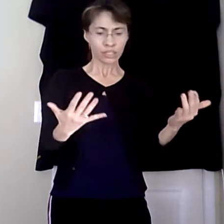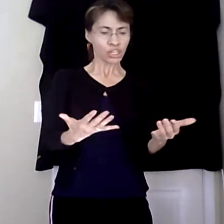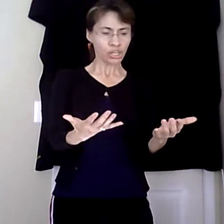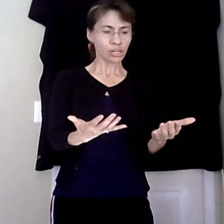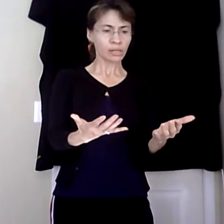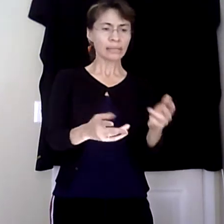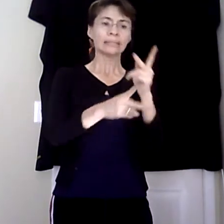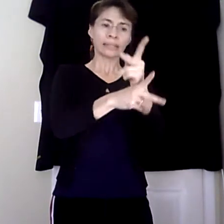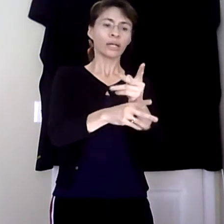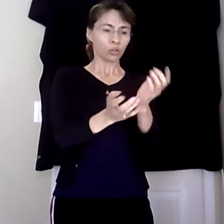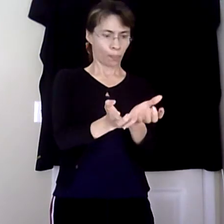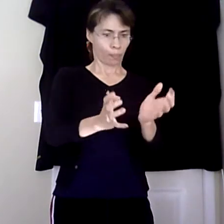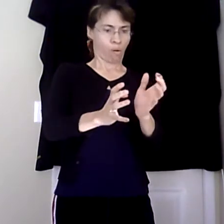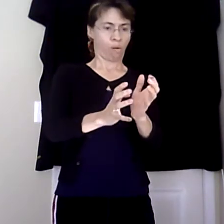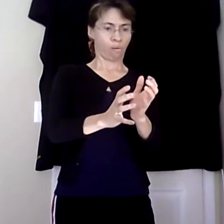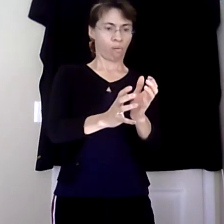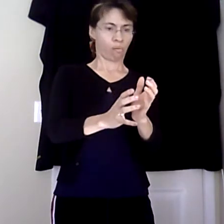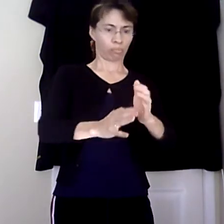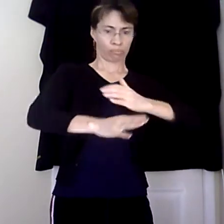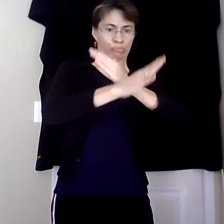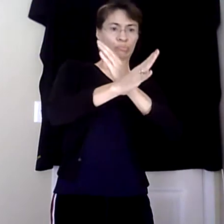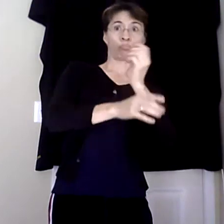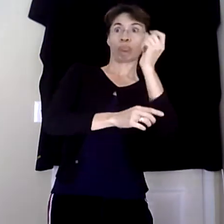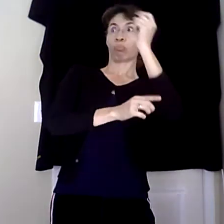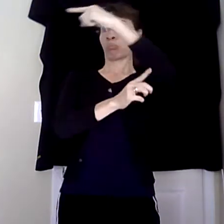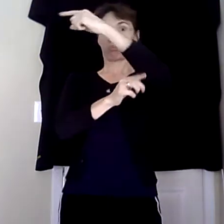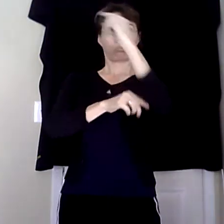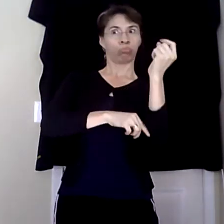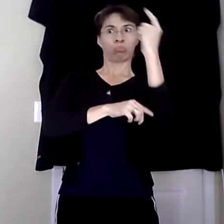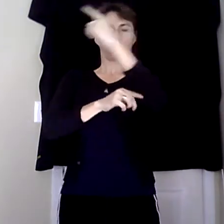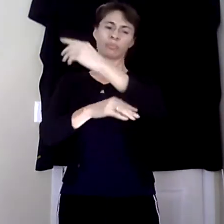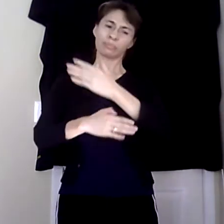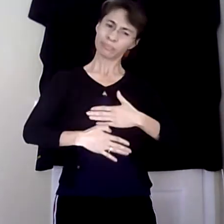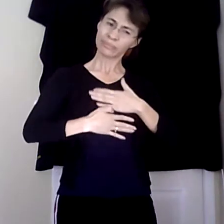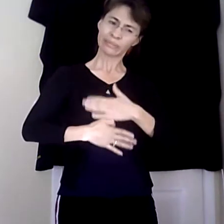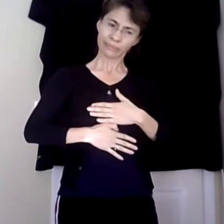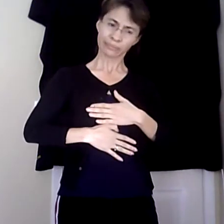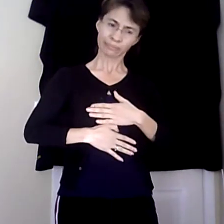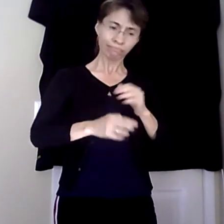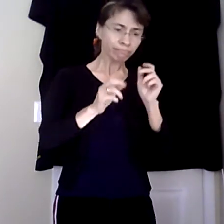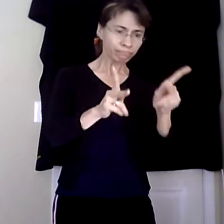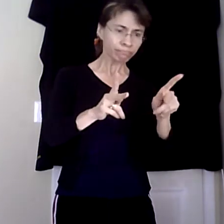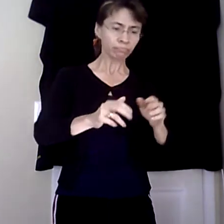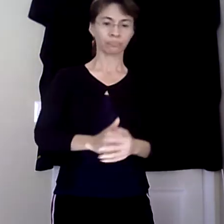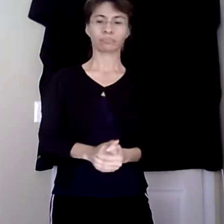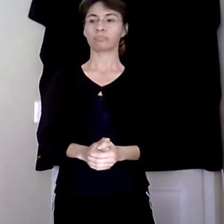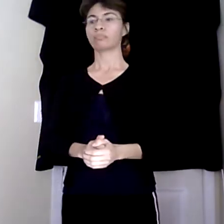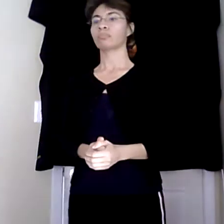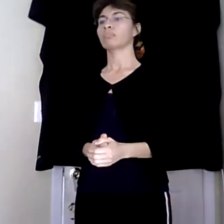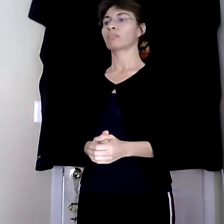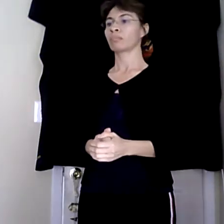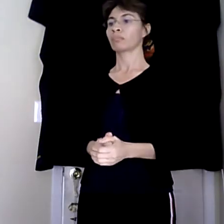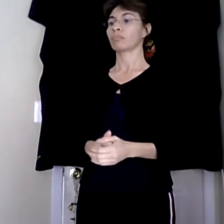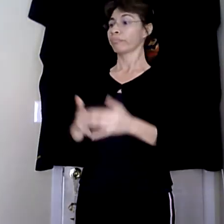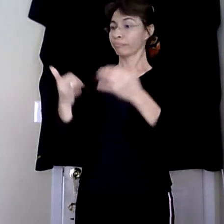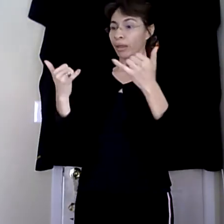playing that it goes in the yard at that time. Um, and while we're at it, just want